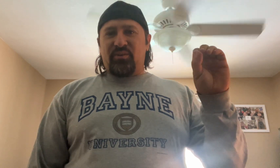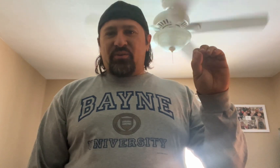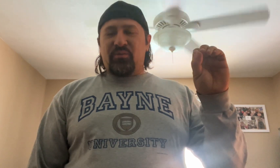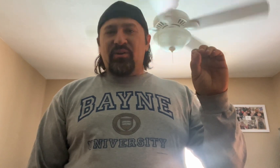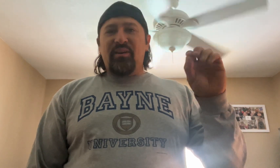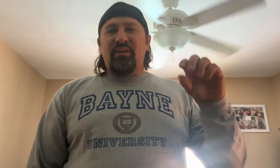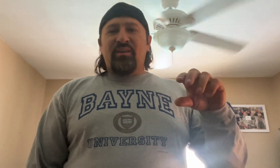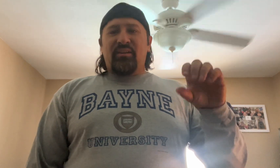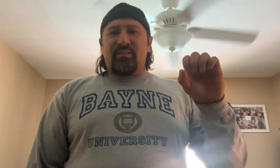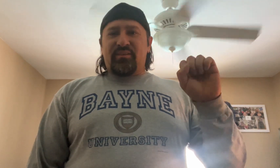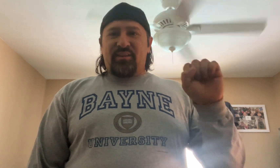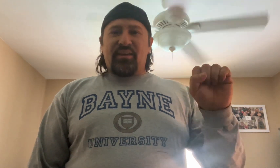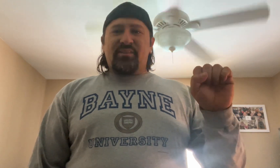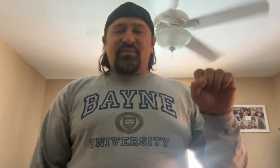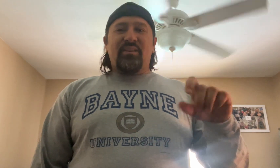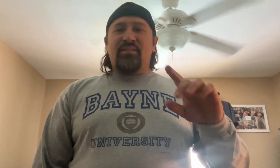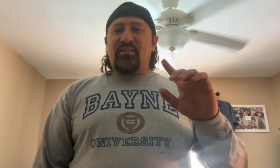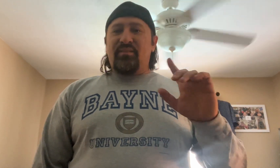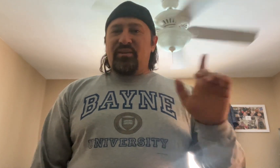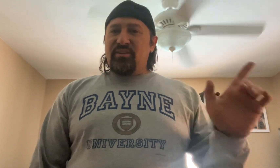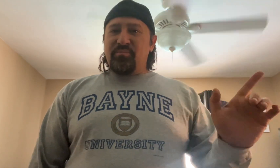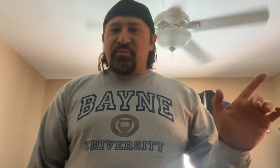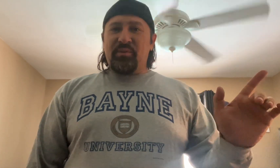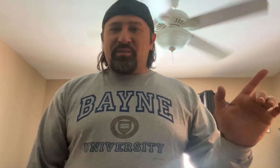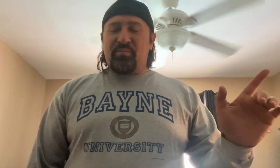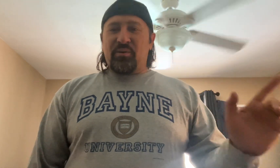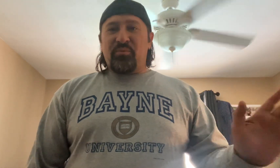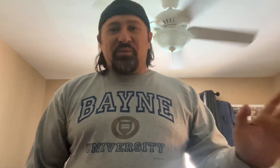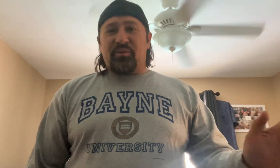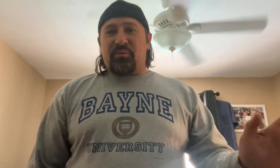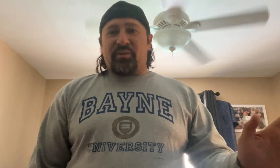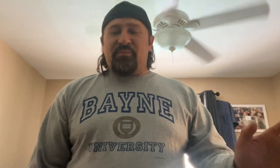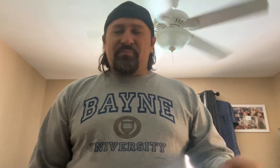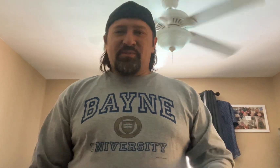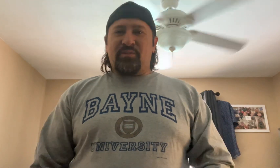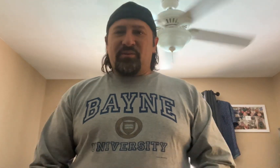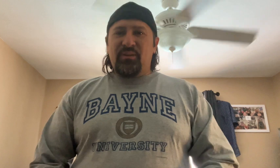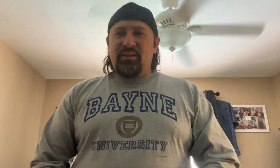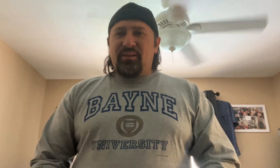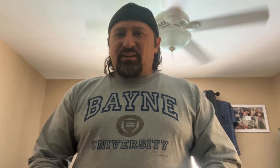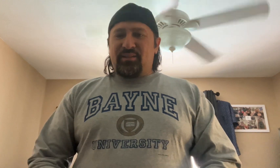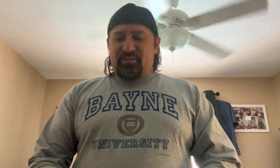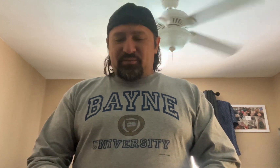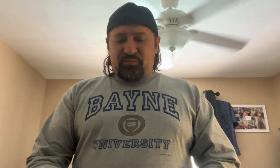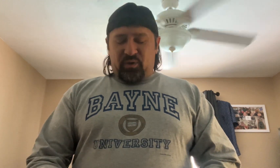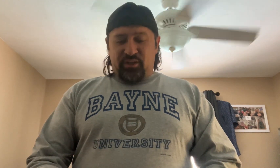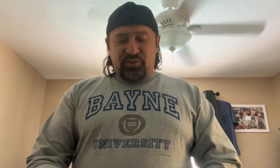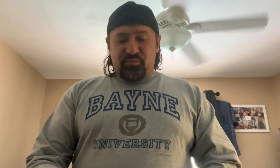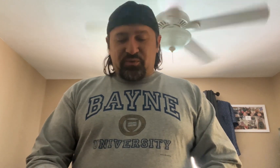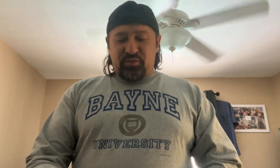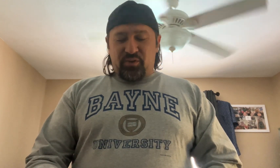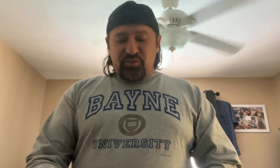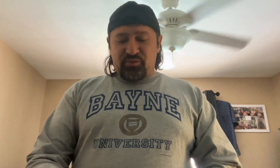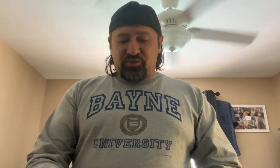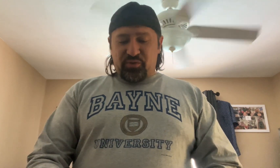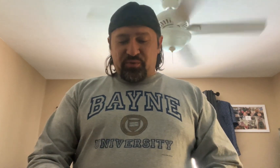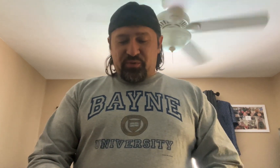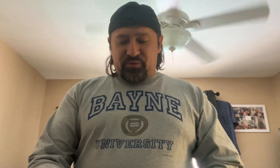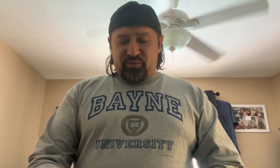C-A-R-L-O, and then S. And the husband picked up on it really quick. So I just wanted to also share with